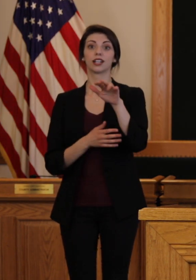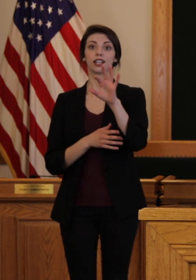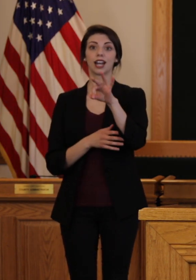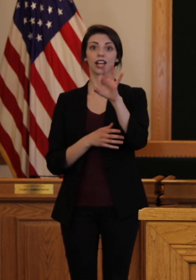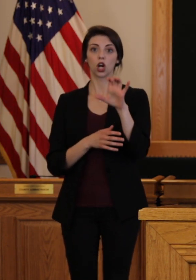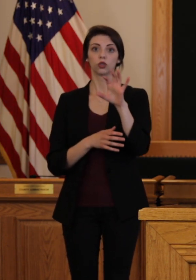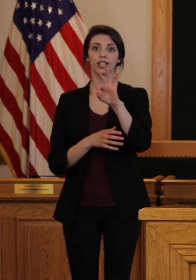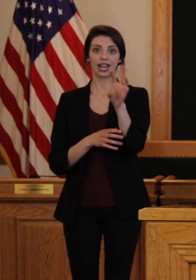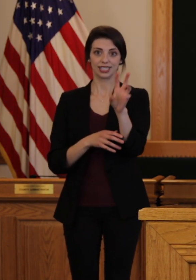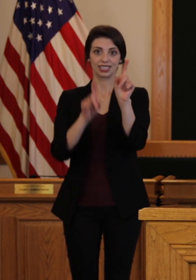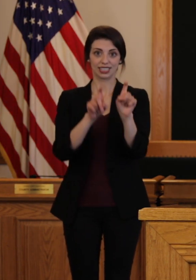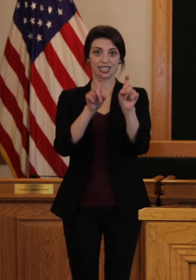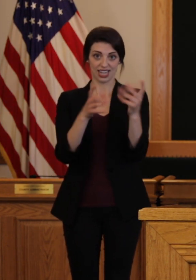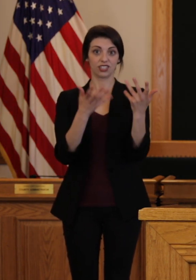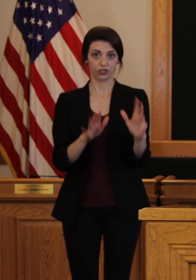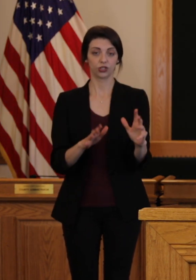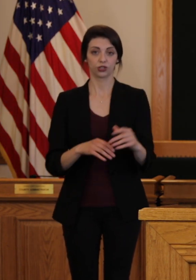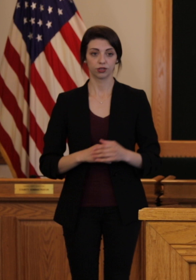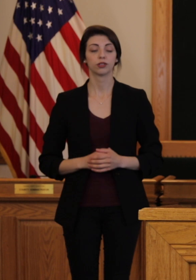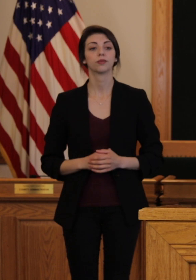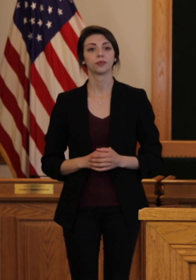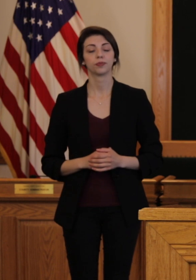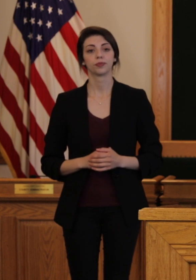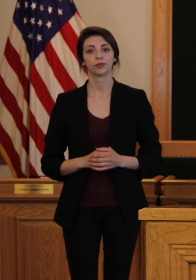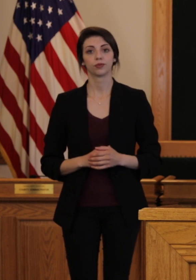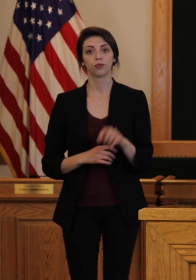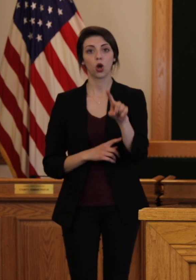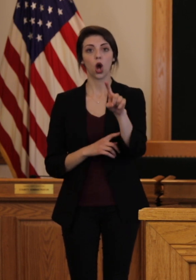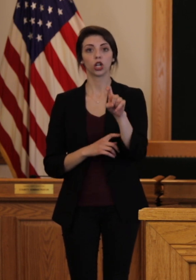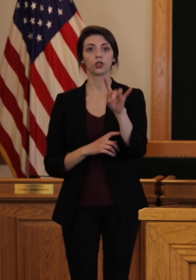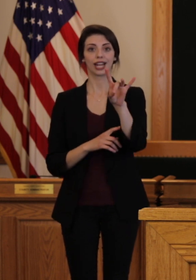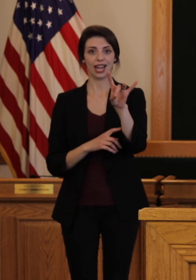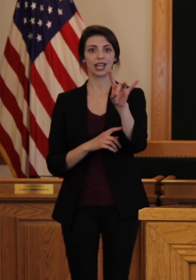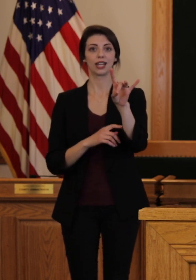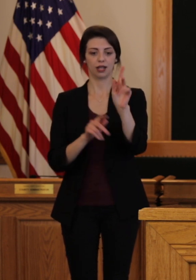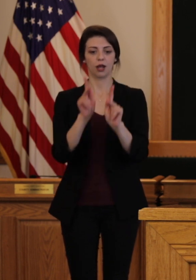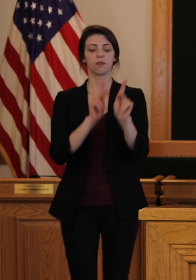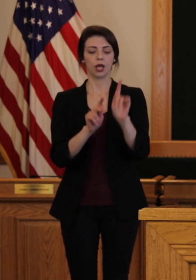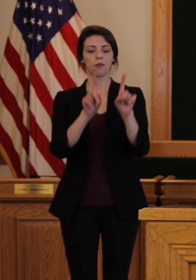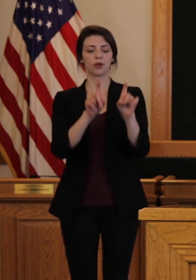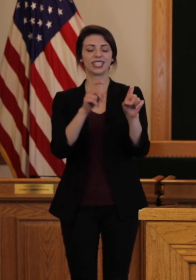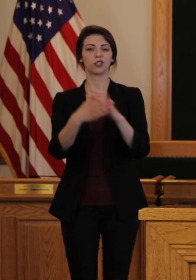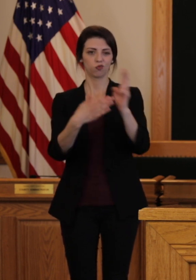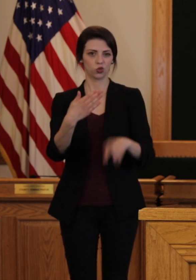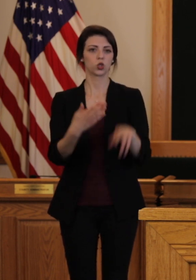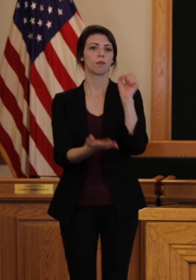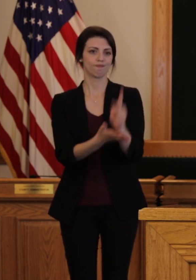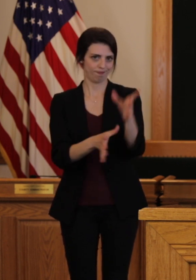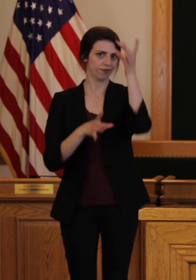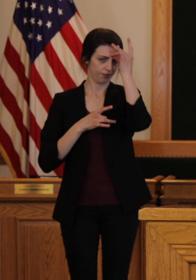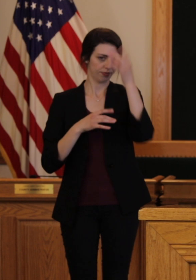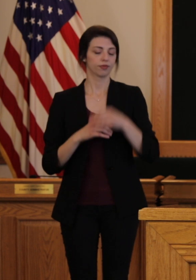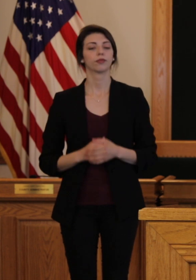7,996 tests have been conducted on county residents. We've had 108 residents test positive for COVID-19, and